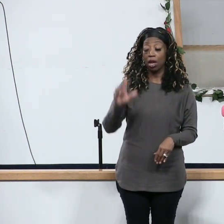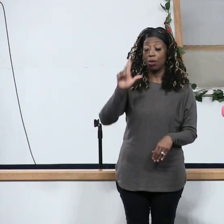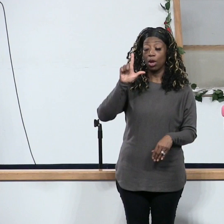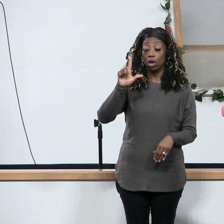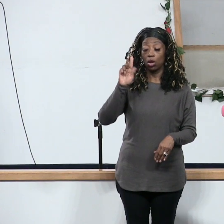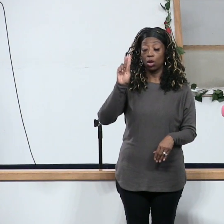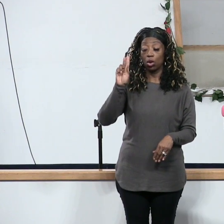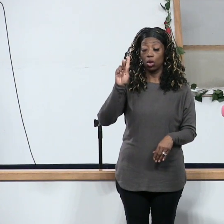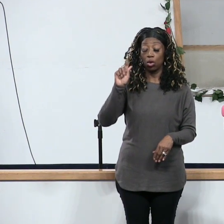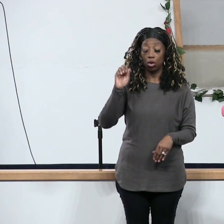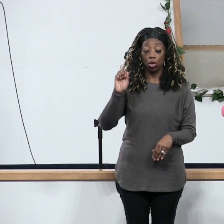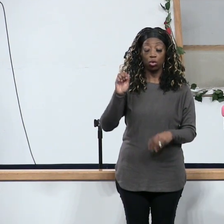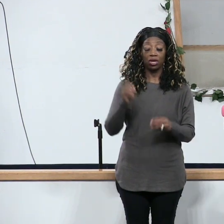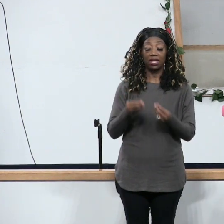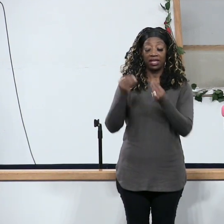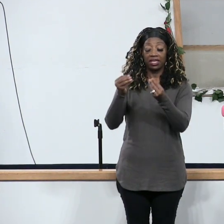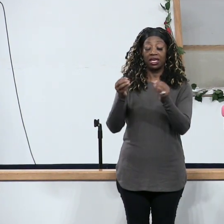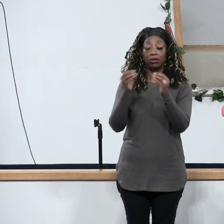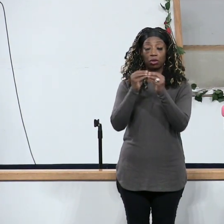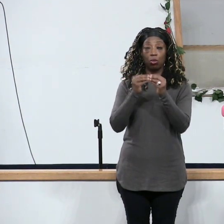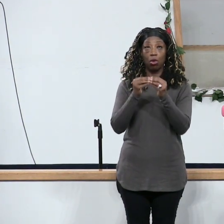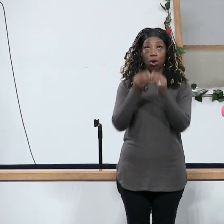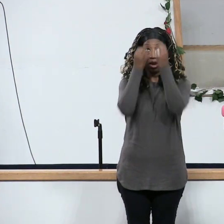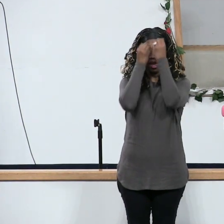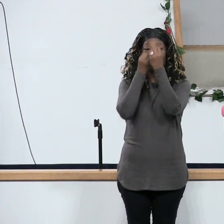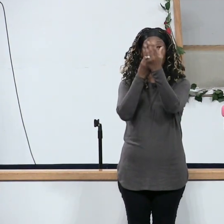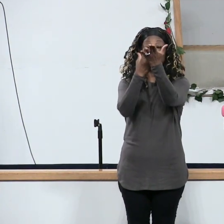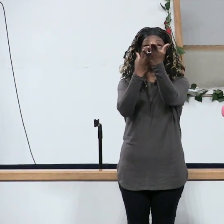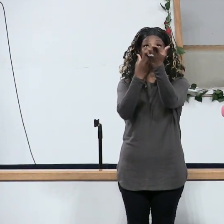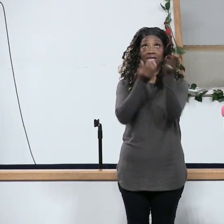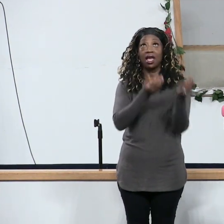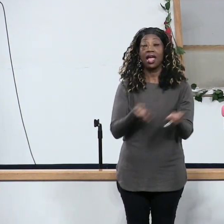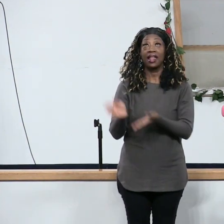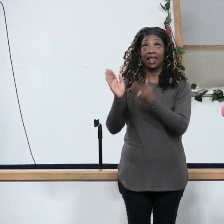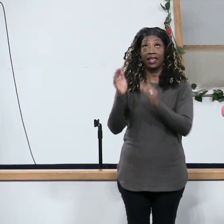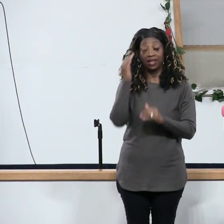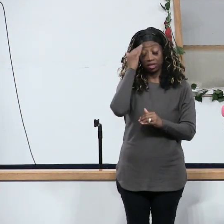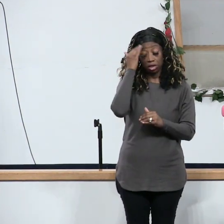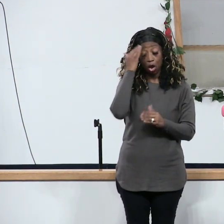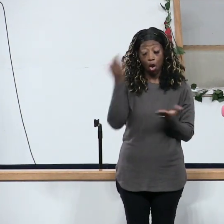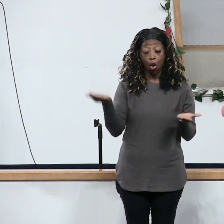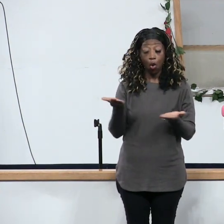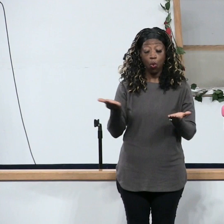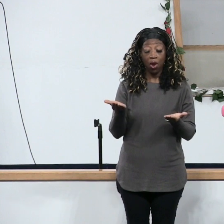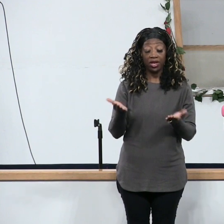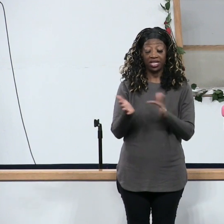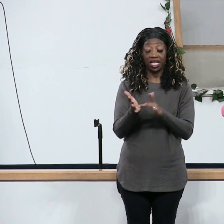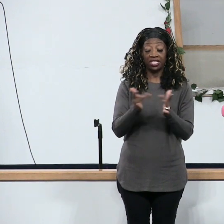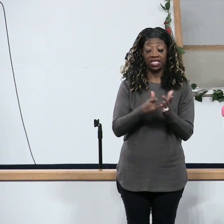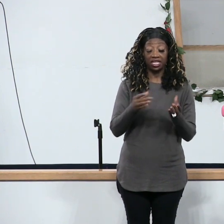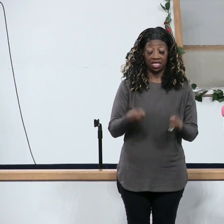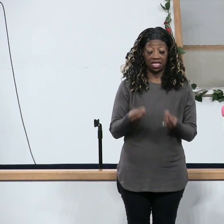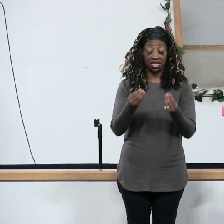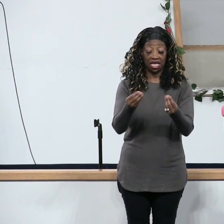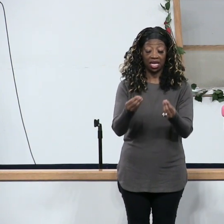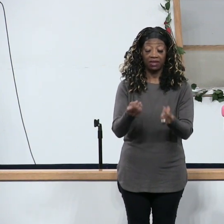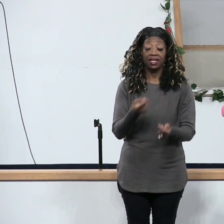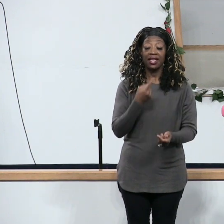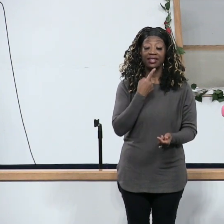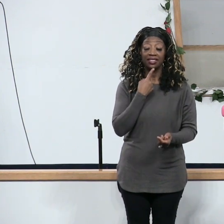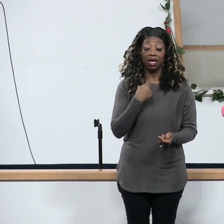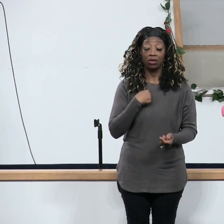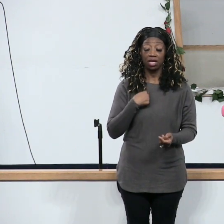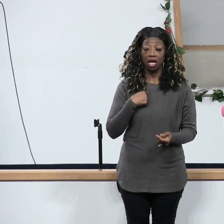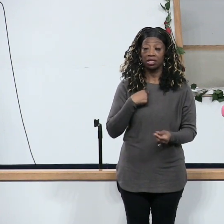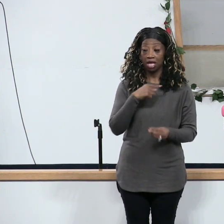information than Matthew and Mark, letting us know what Jesus gives and tells us about communion. The